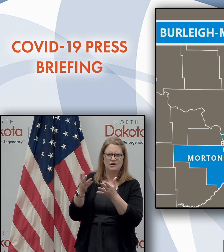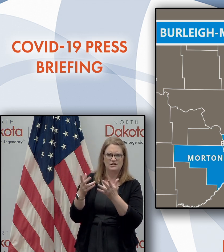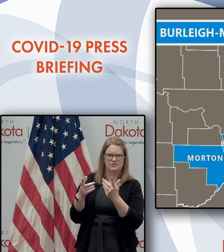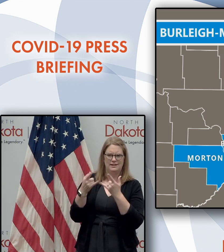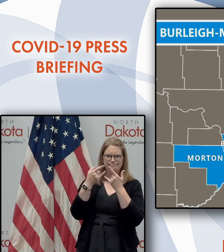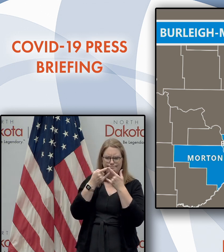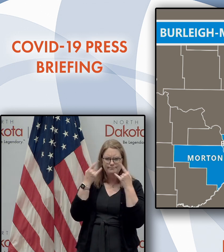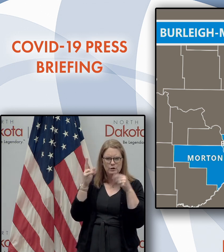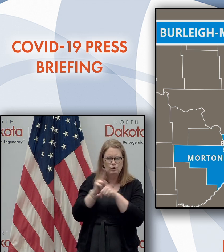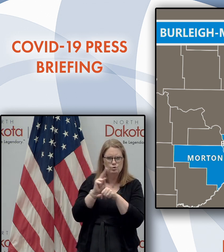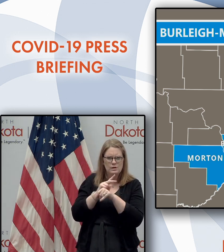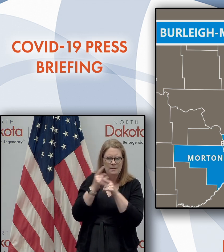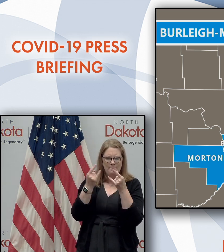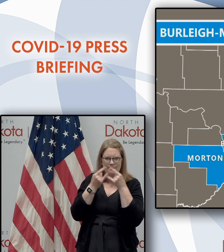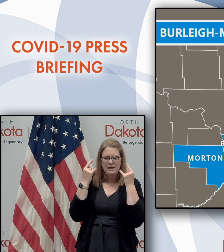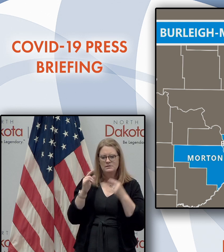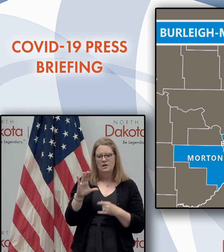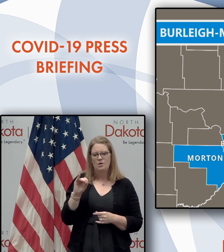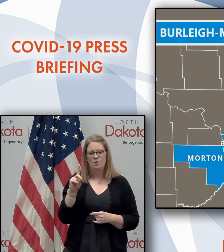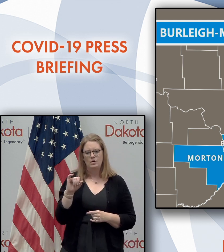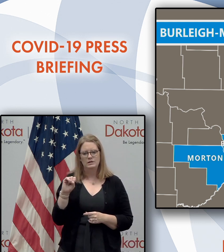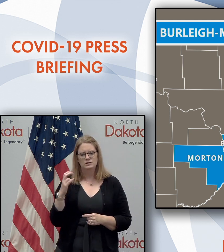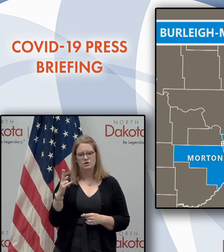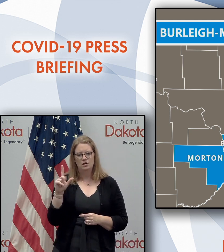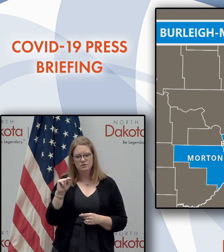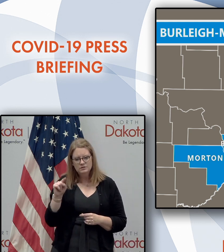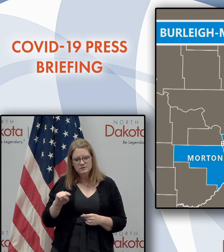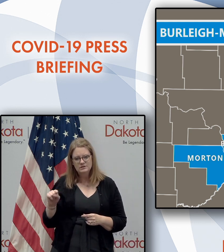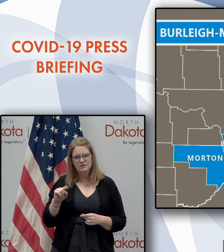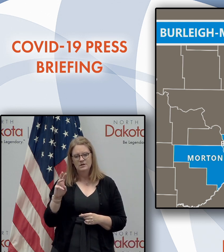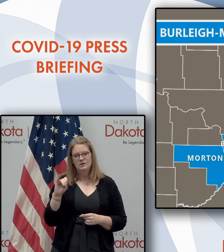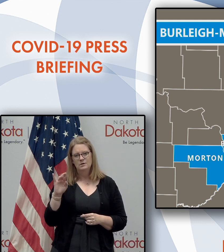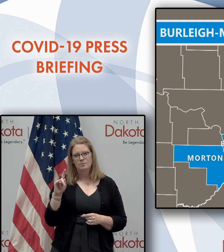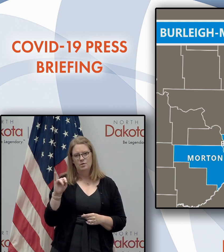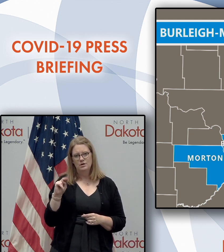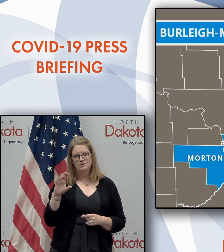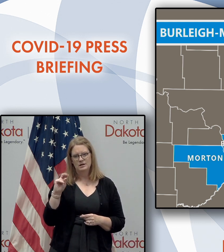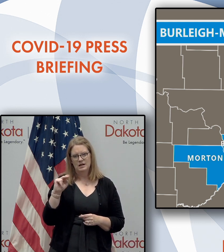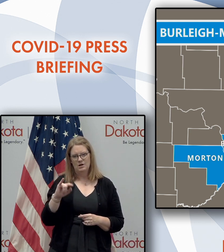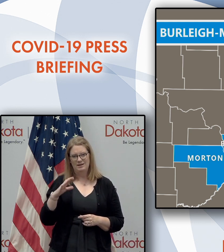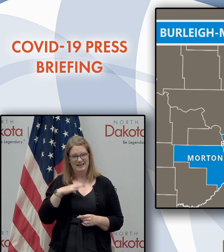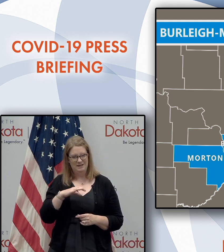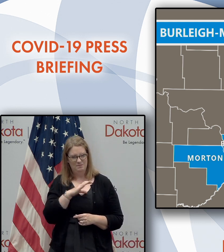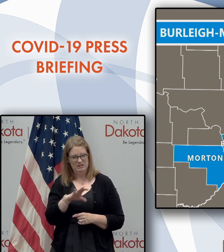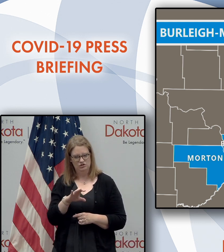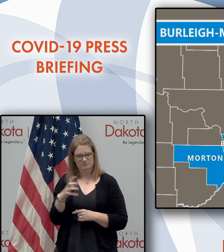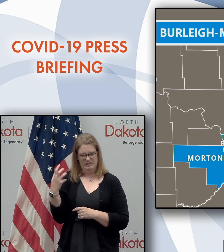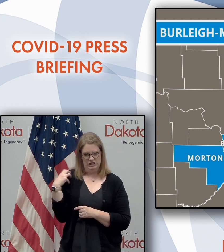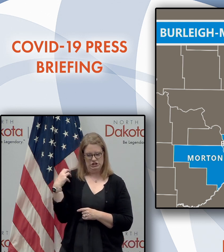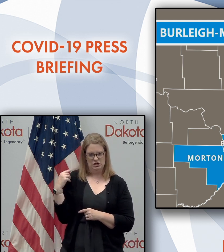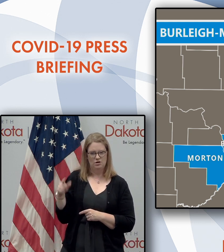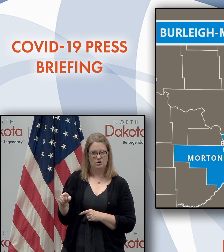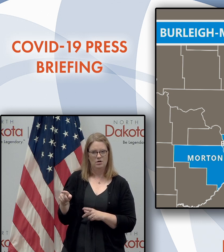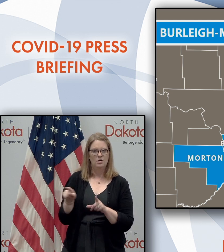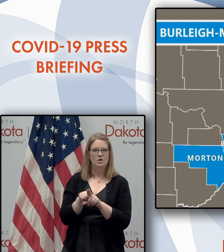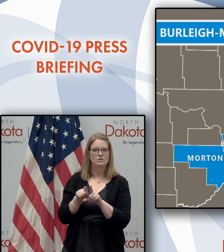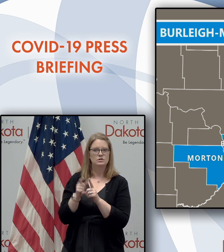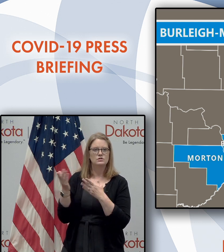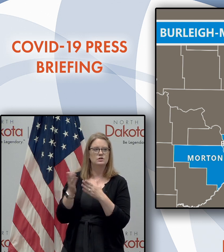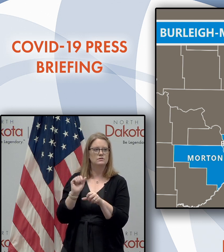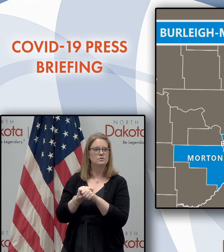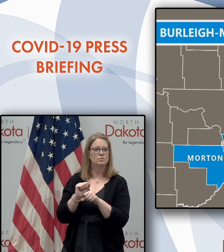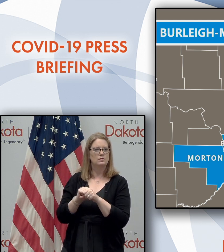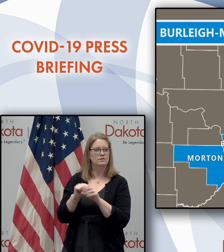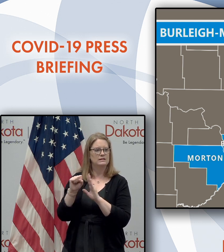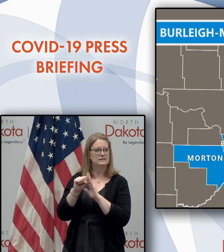Thank you for that, Mayor Bakken. Cody Schultz, Morton County Commission Chair, who also serves working for the state of